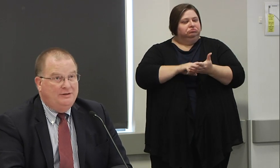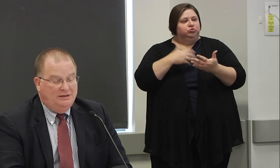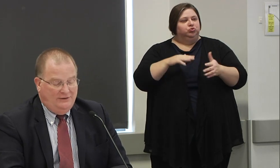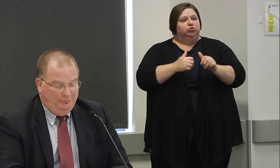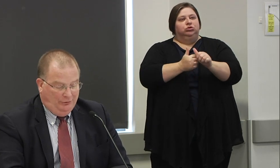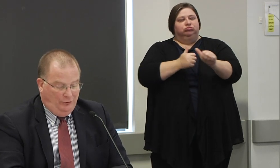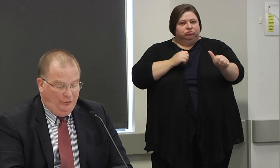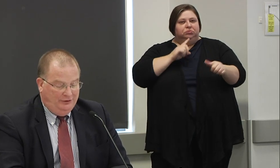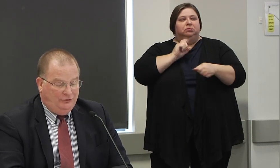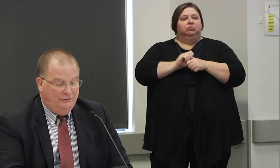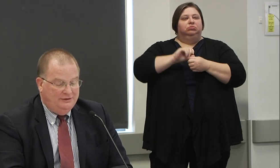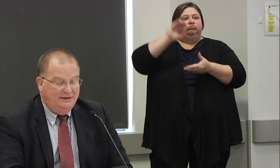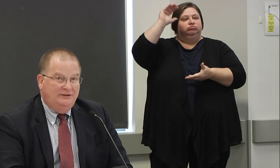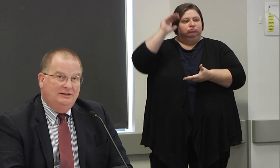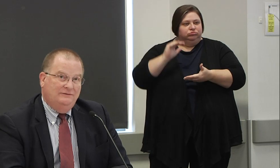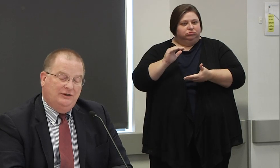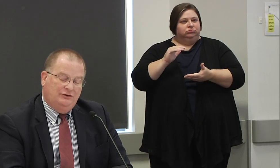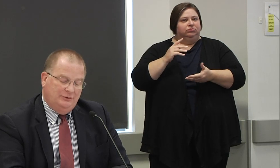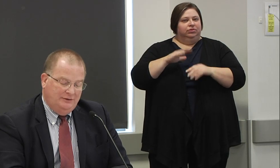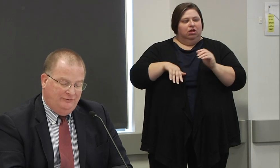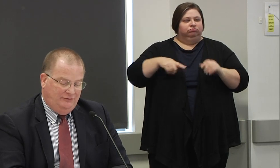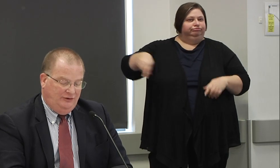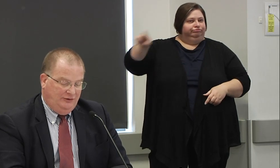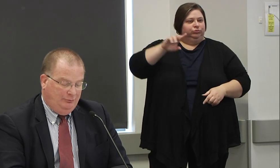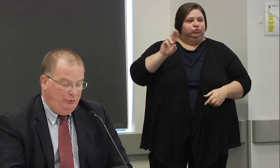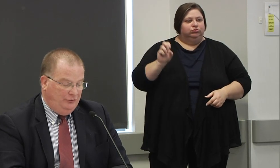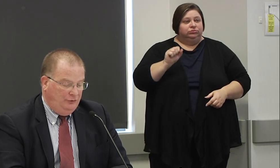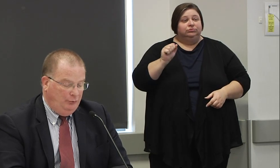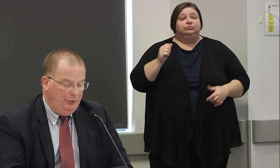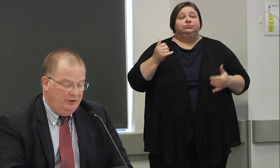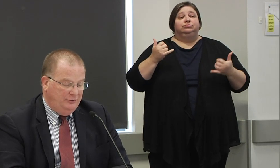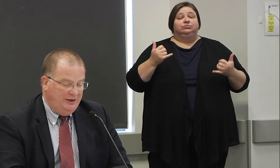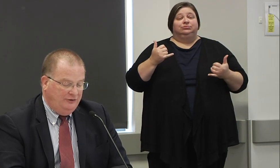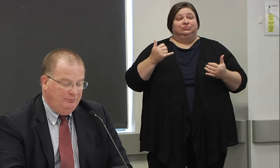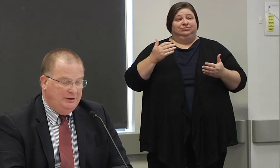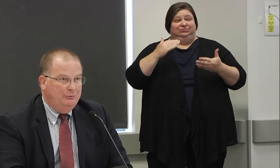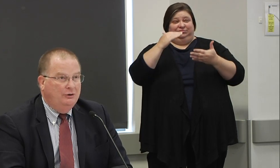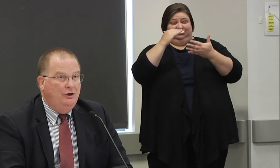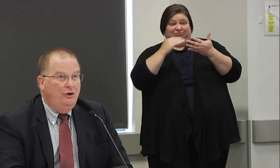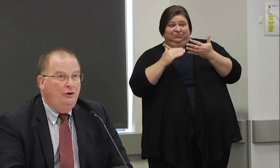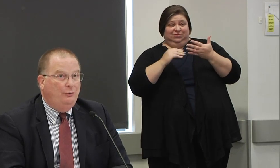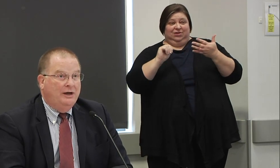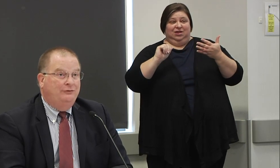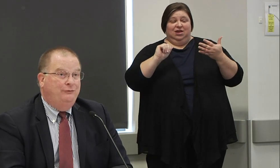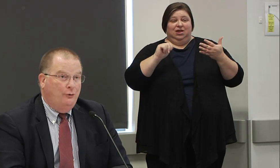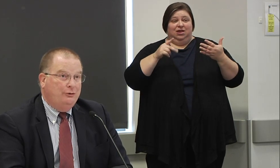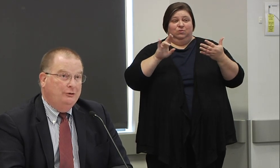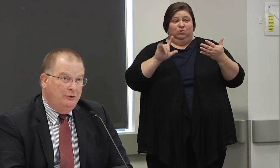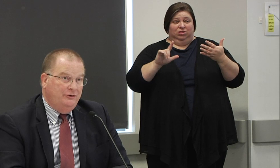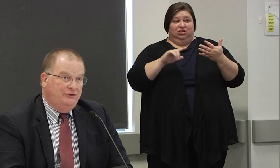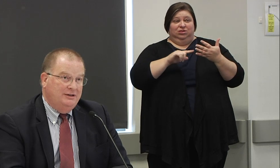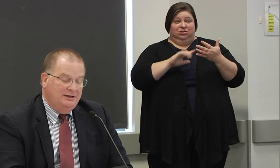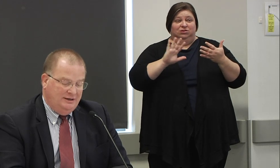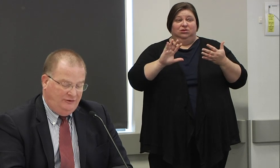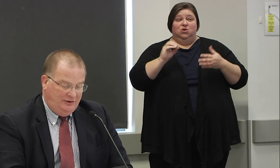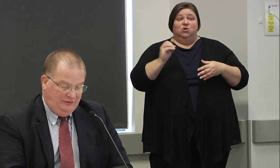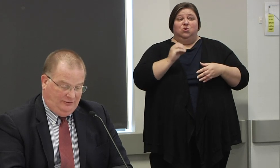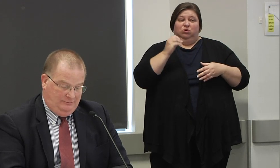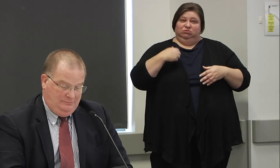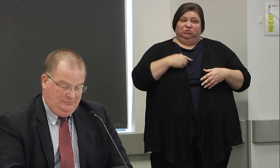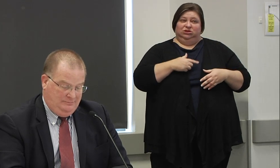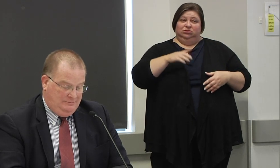end of April, Oregon's COVID-19 infection rate of 56.2 per 100,000 people ranked 4th lowest in the United